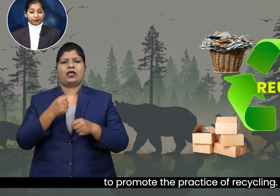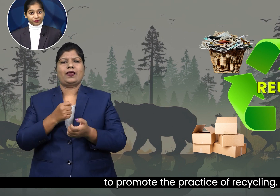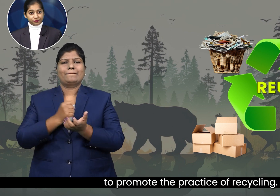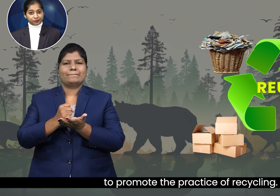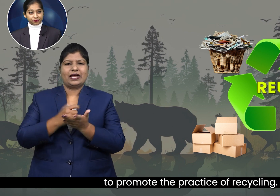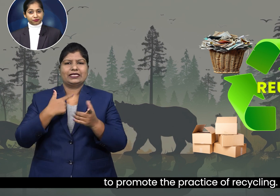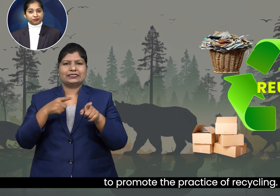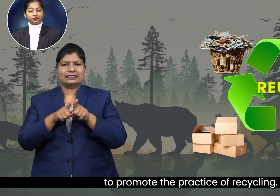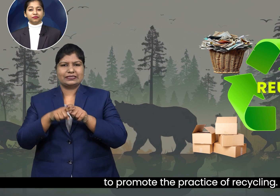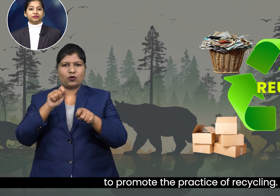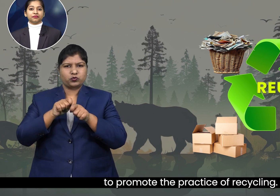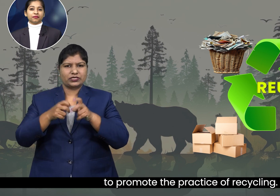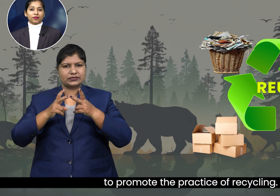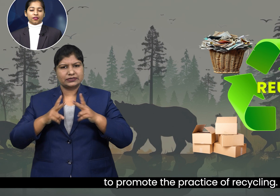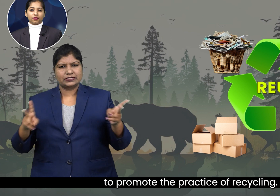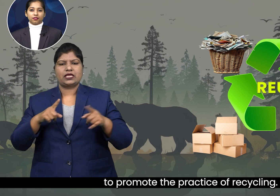recycling.